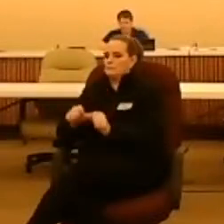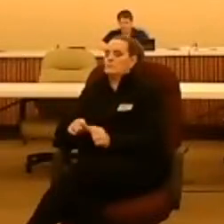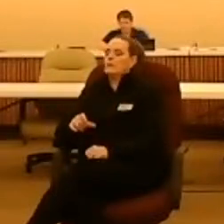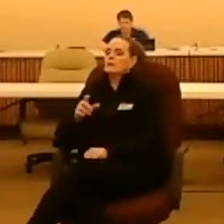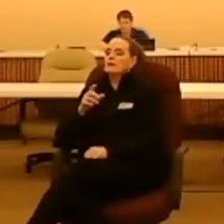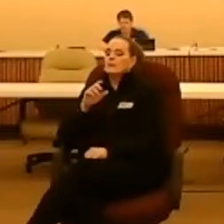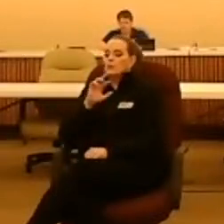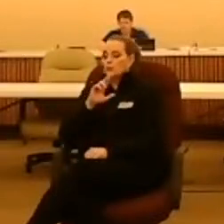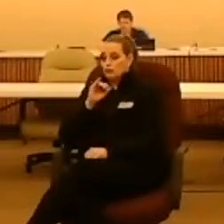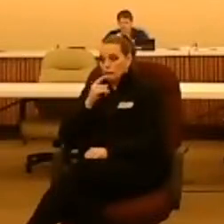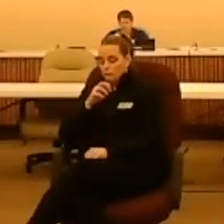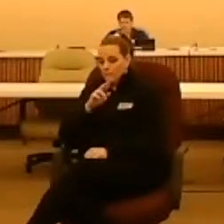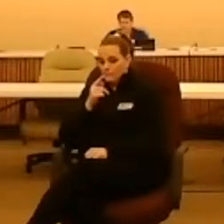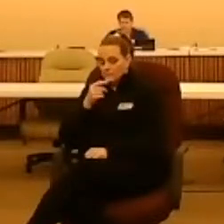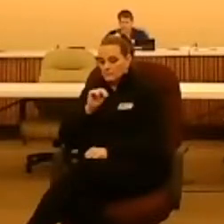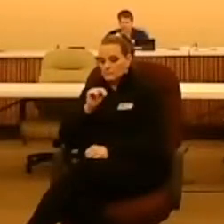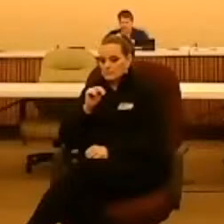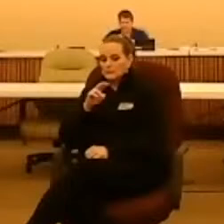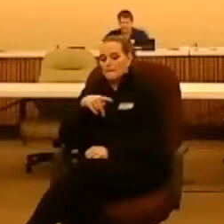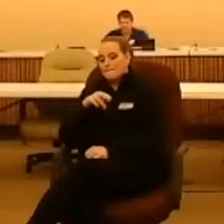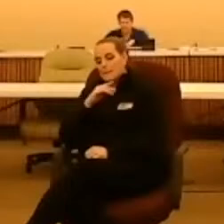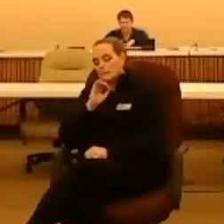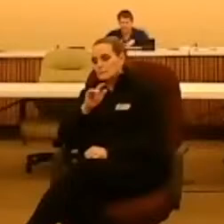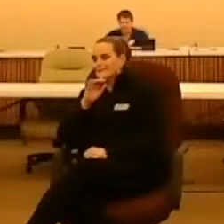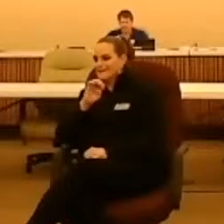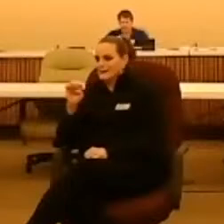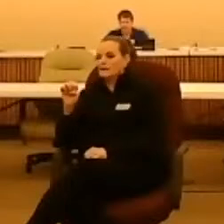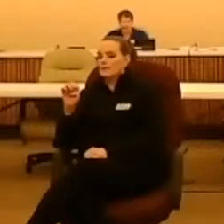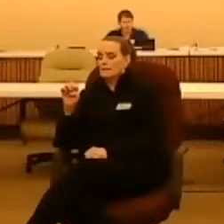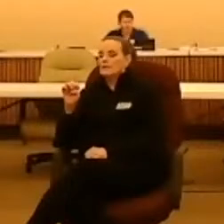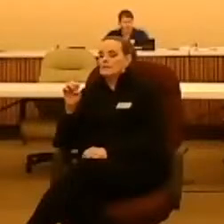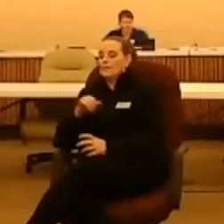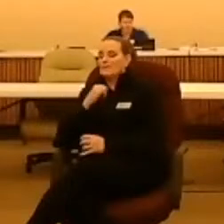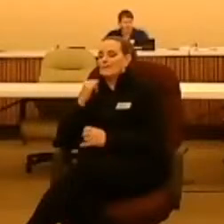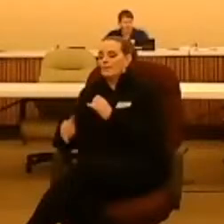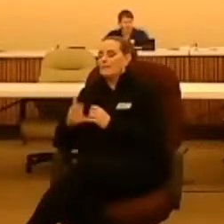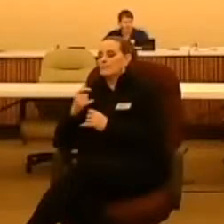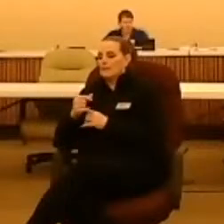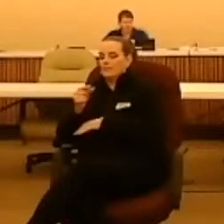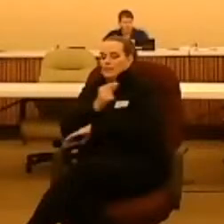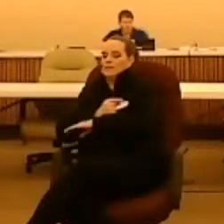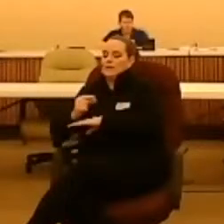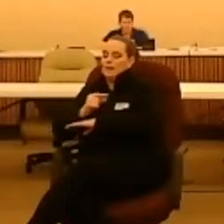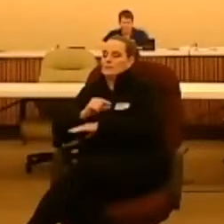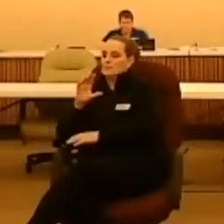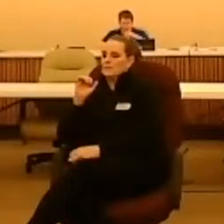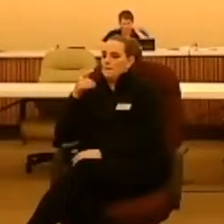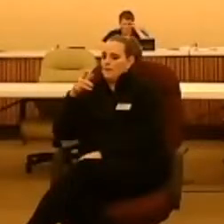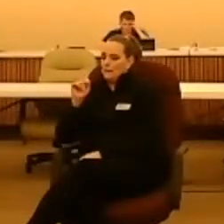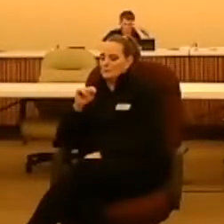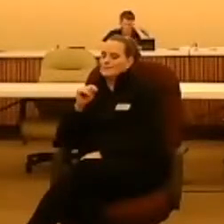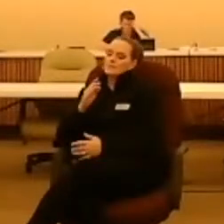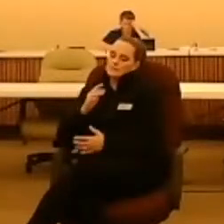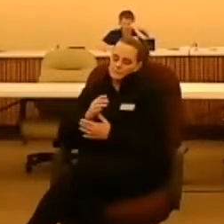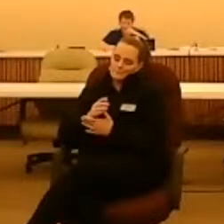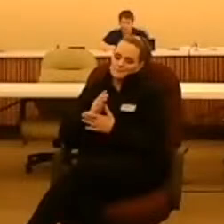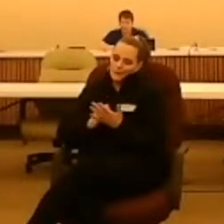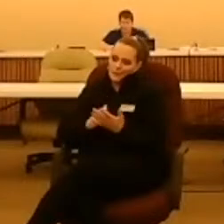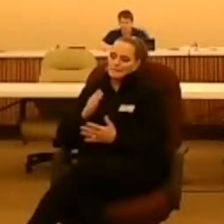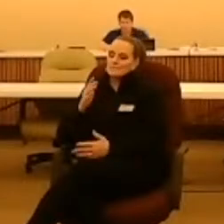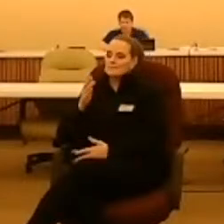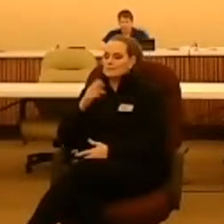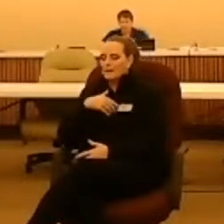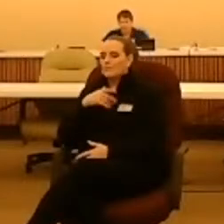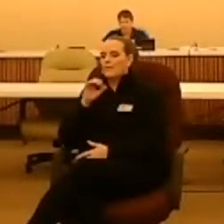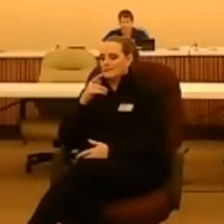Riverton Parcel E essentially filled up the last of the garden apartments. There was some room for additional ones. They used up the last of